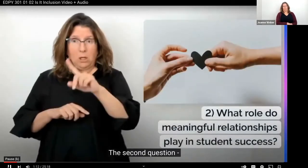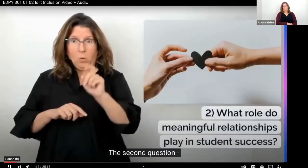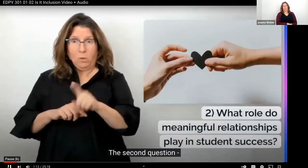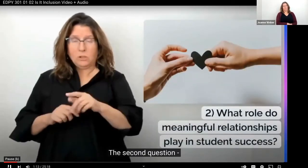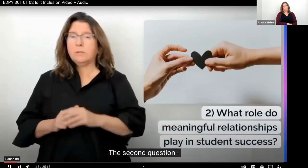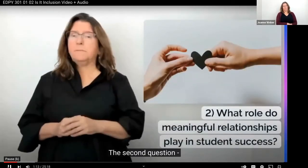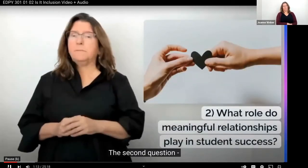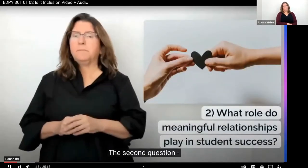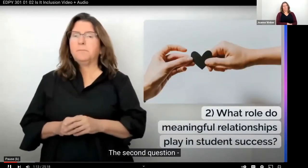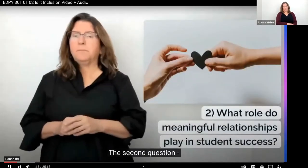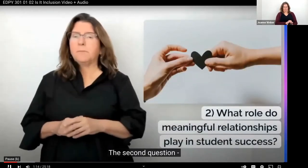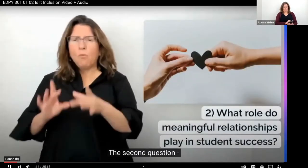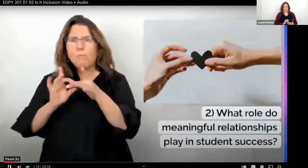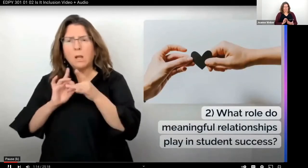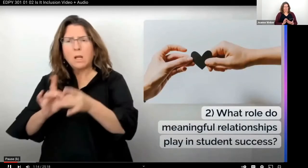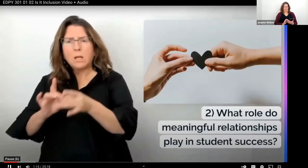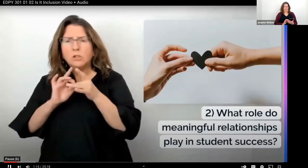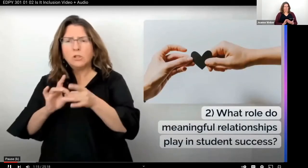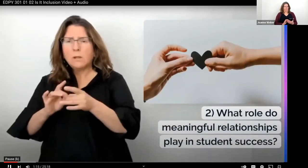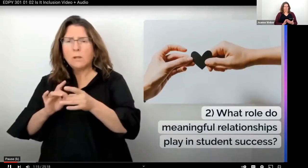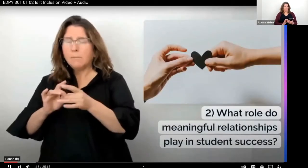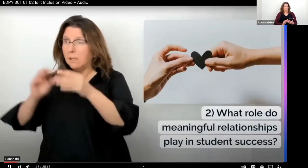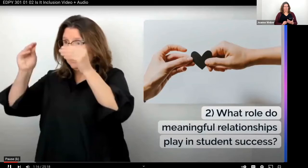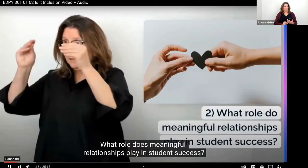The second question: